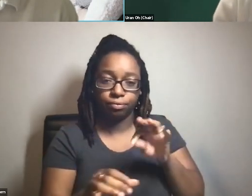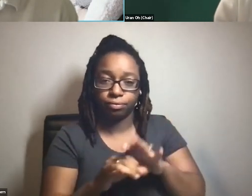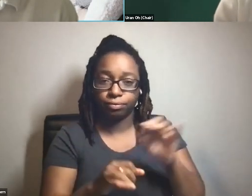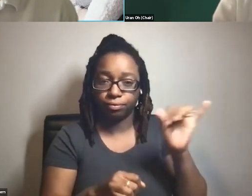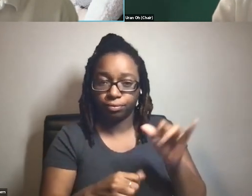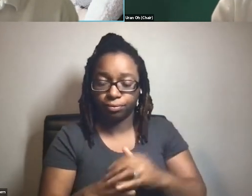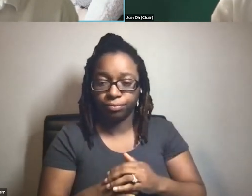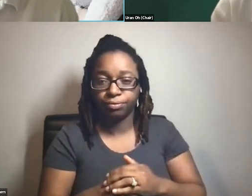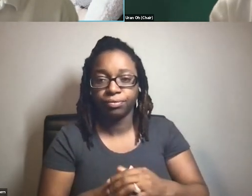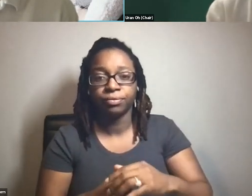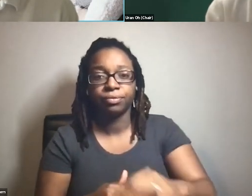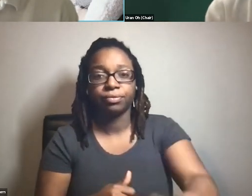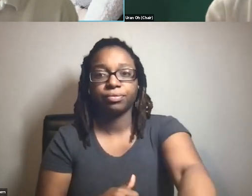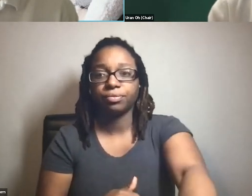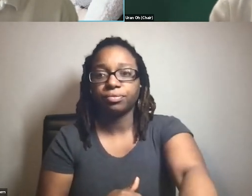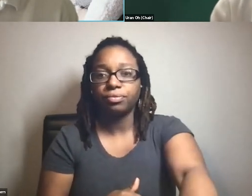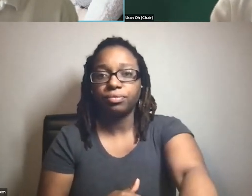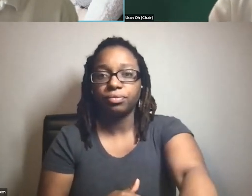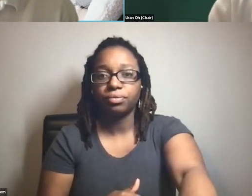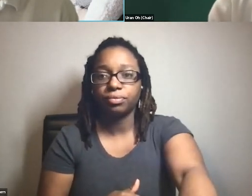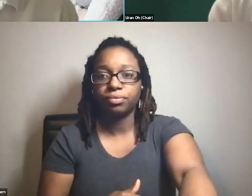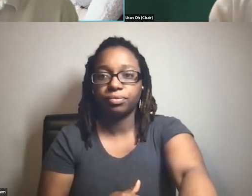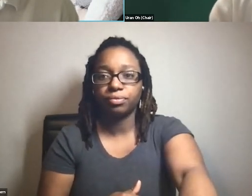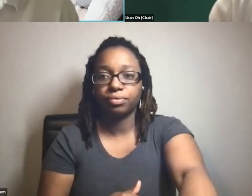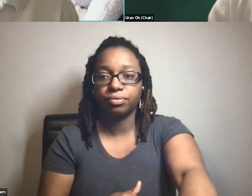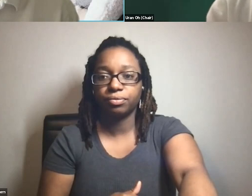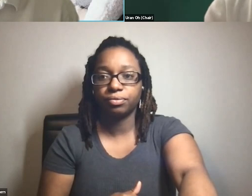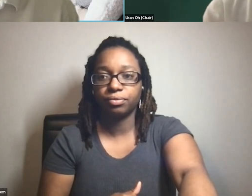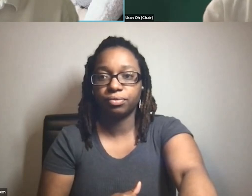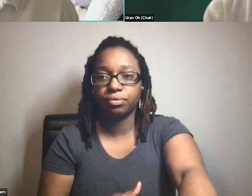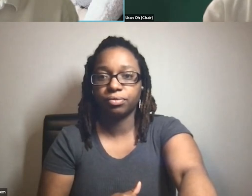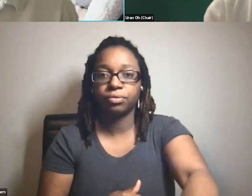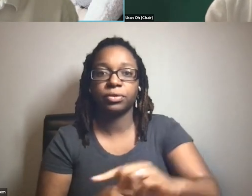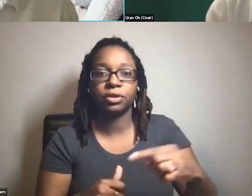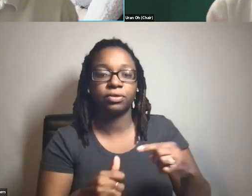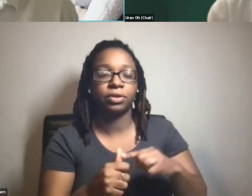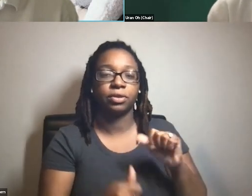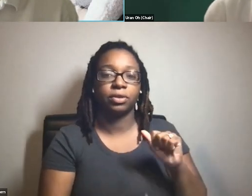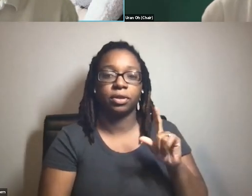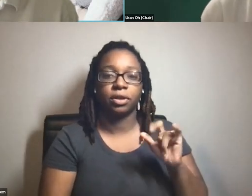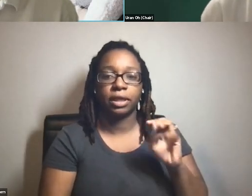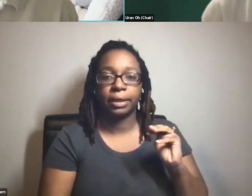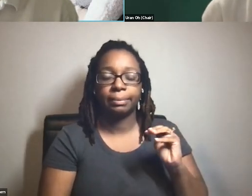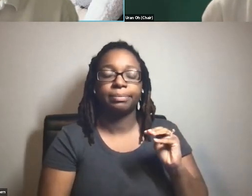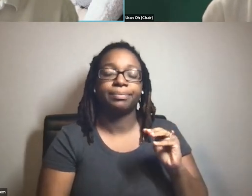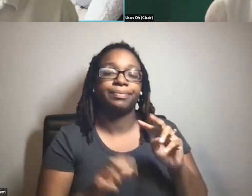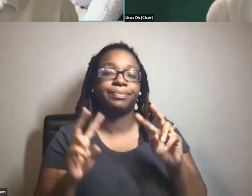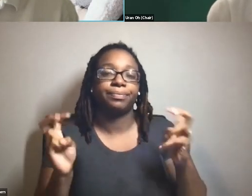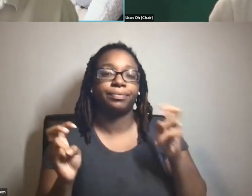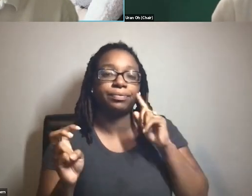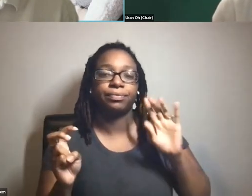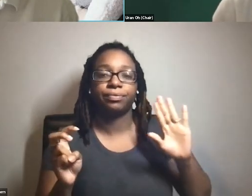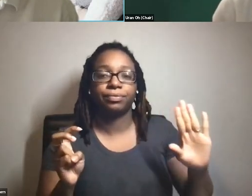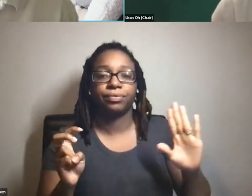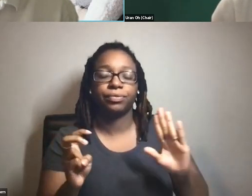first presenter here today is Adam, and the title of this talk will be creating